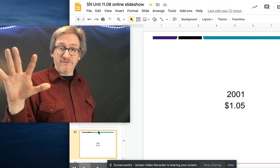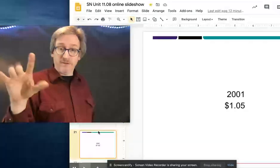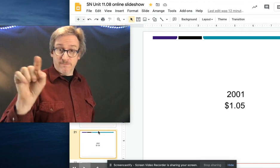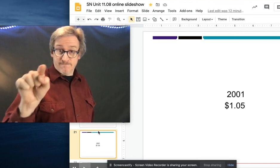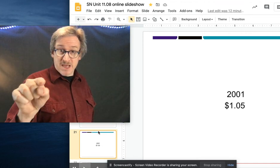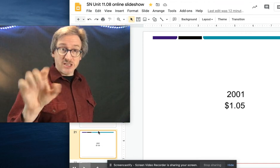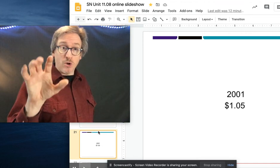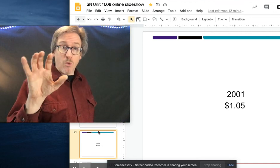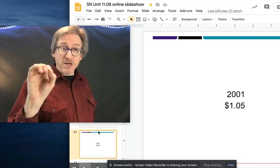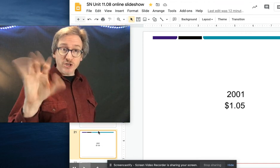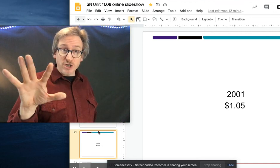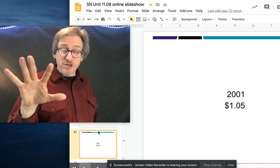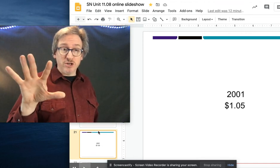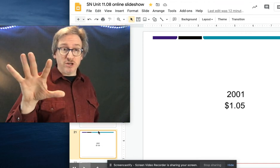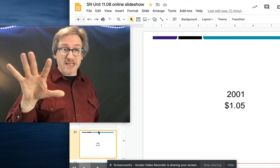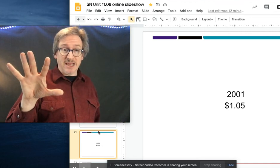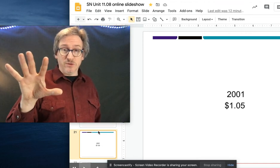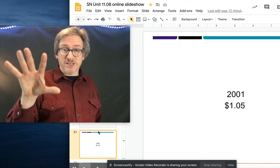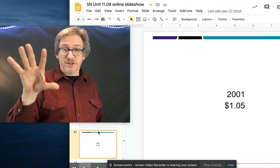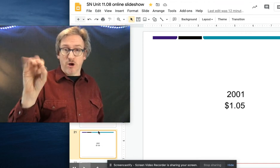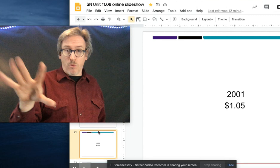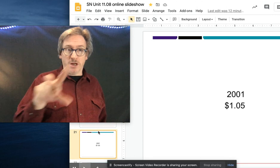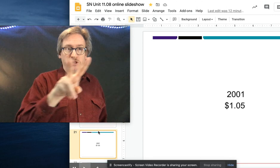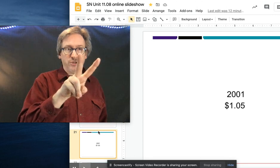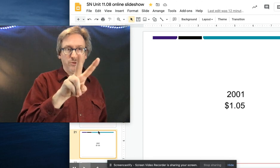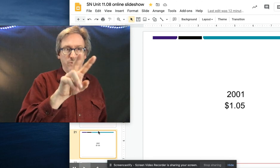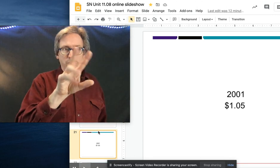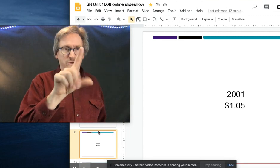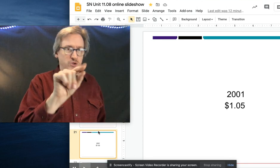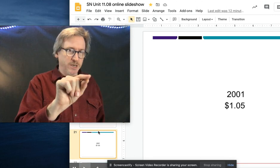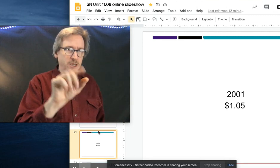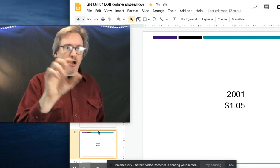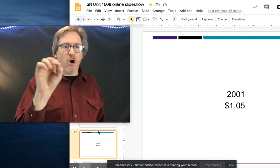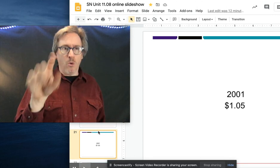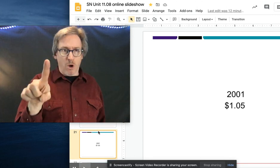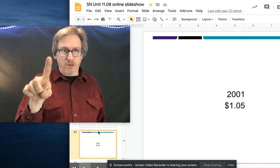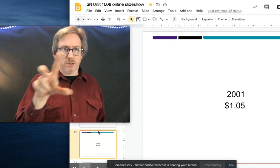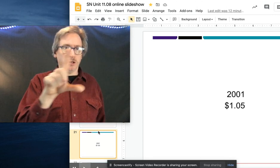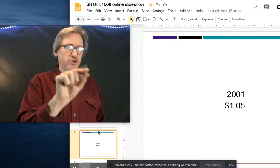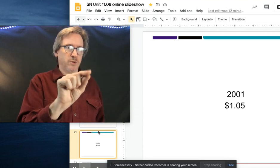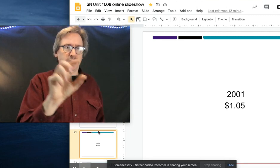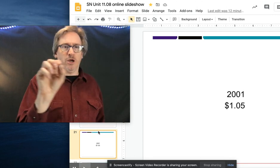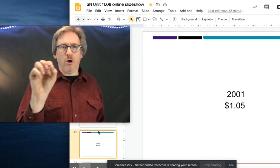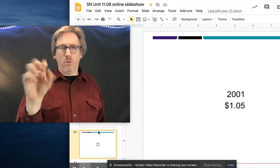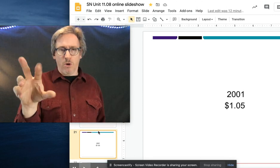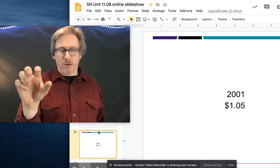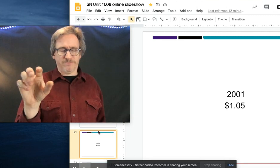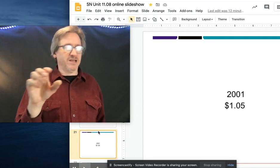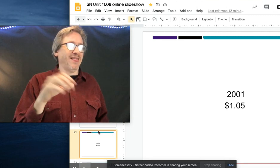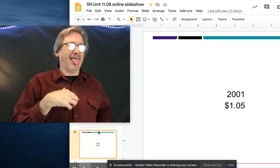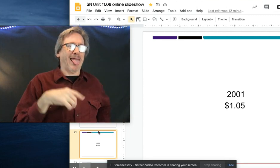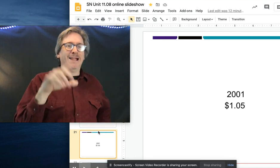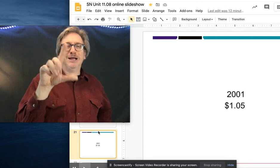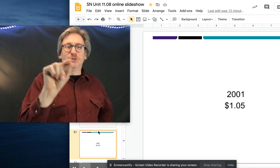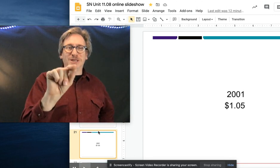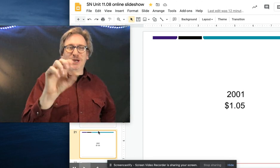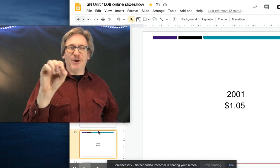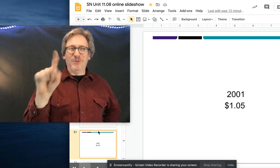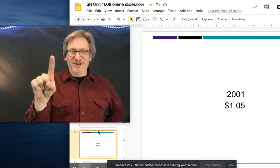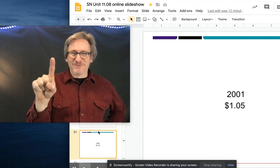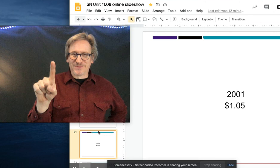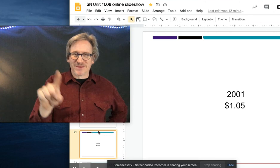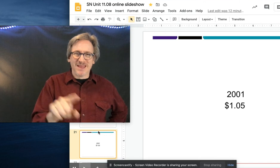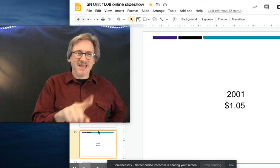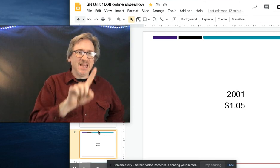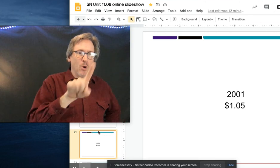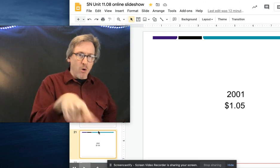$1.05. So I want you to get used to the 01. 2001. 2001.